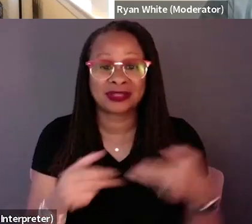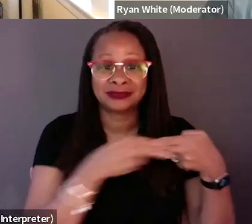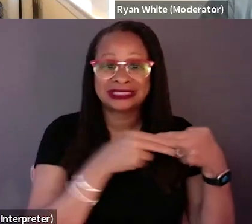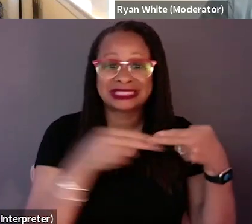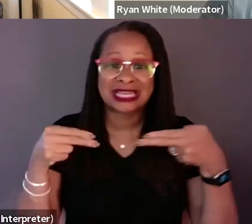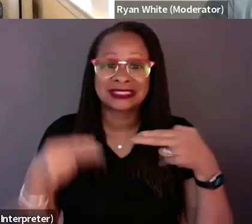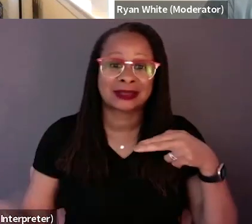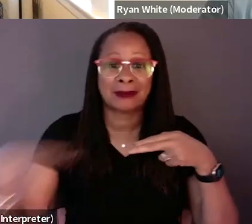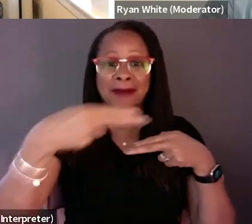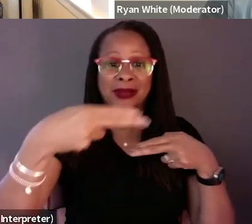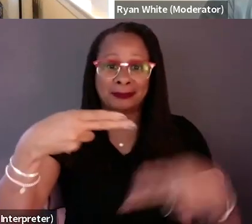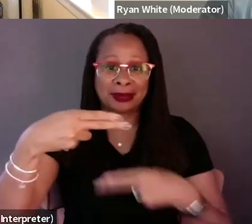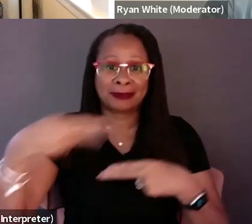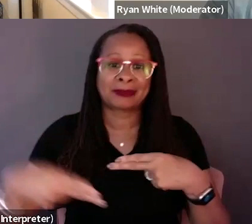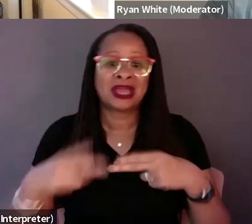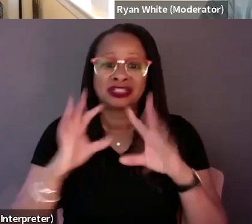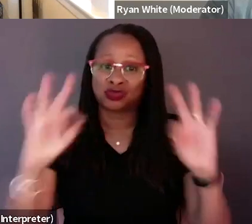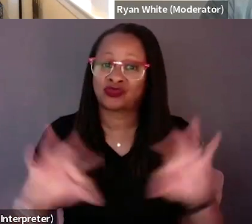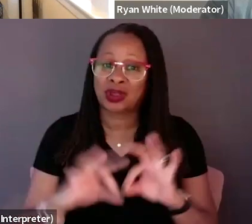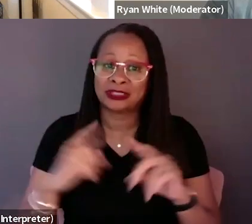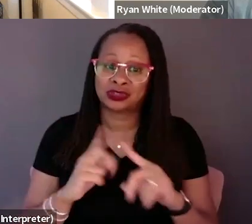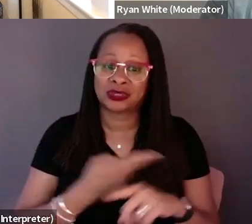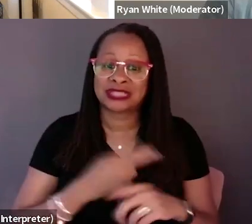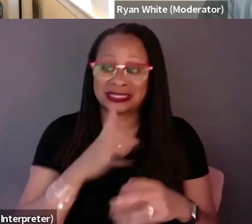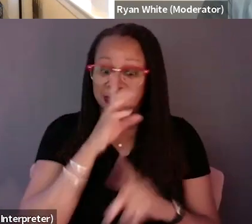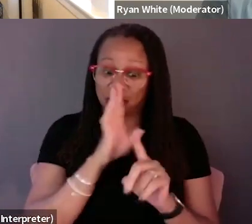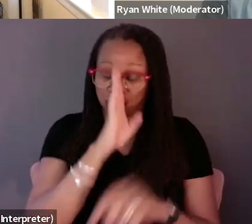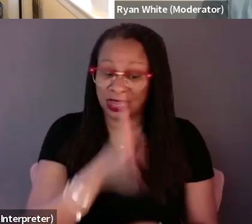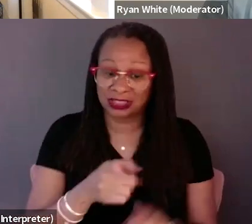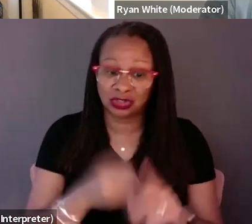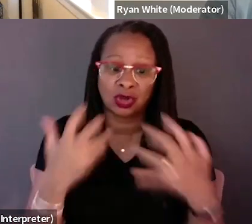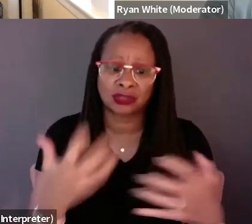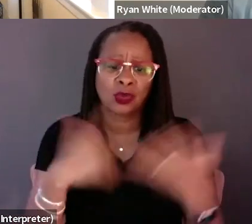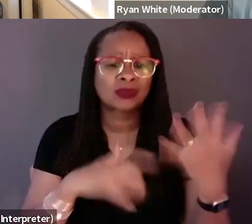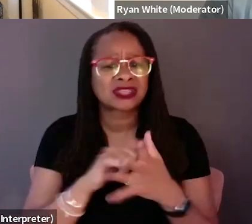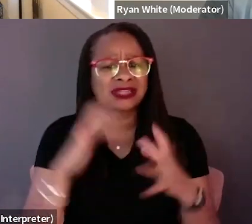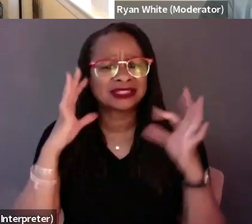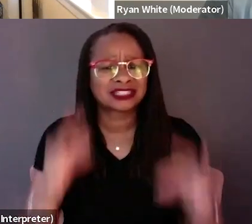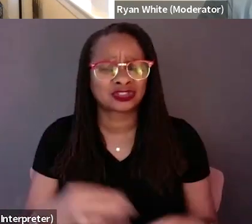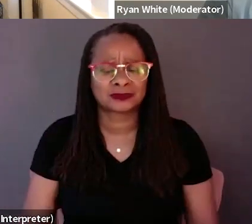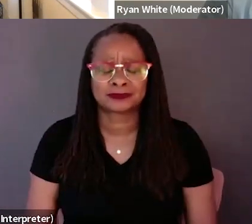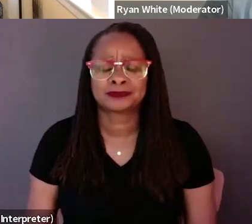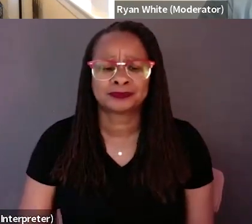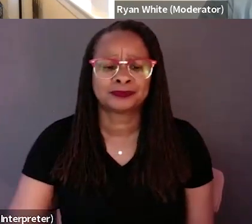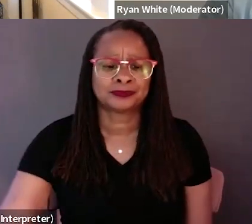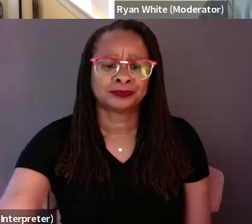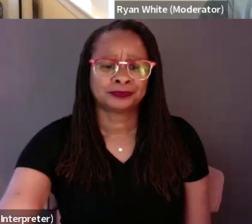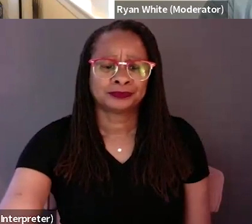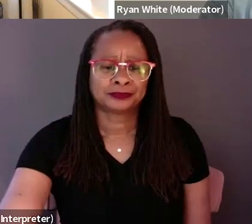at the beginning, to frame it for us and speak to us directly as an audience. What was that decision? Yeah,